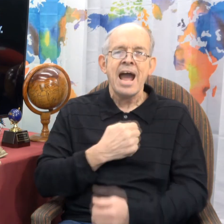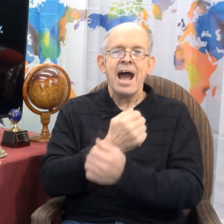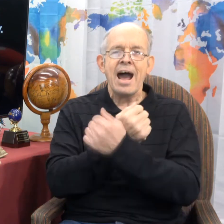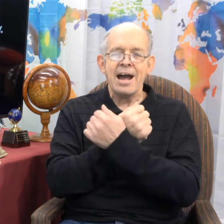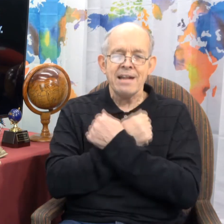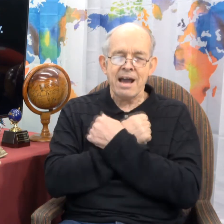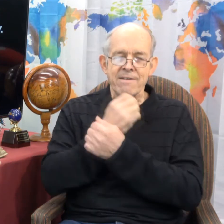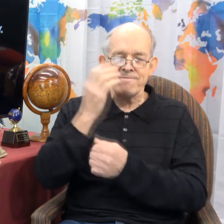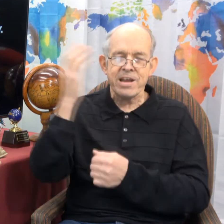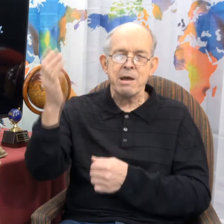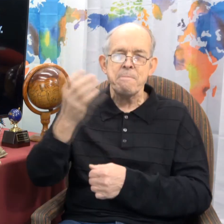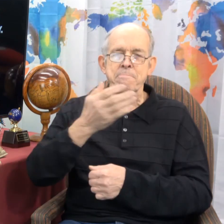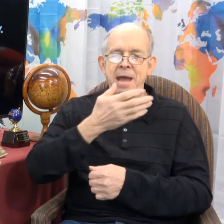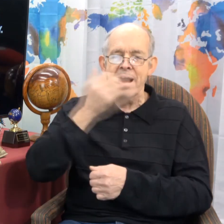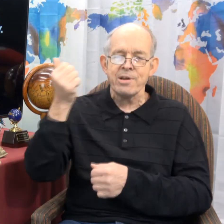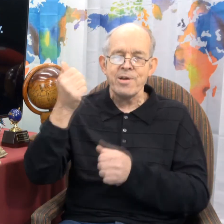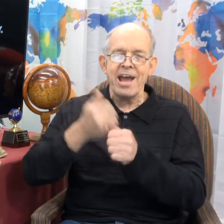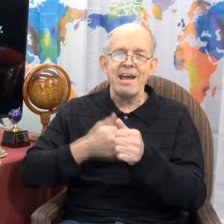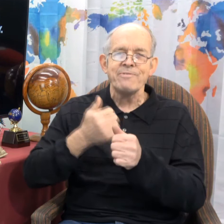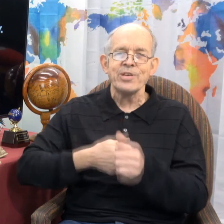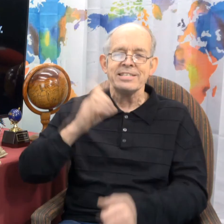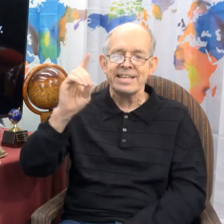I love him better every